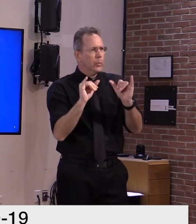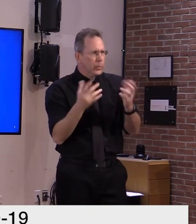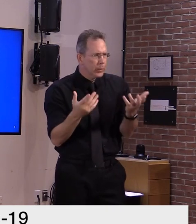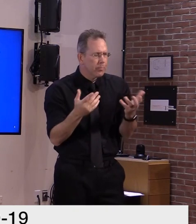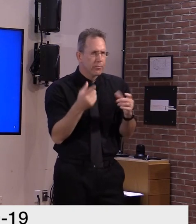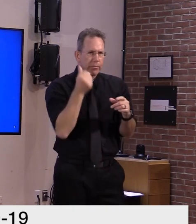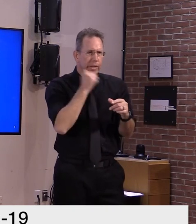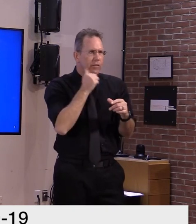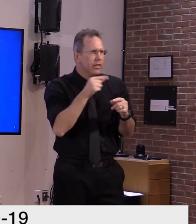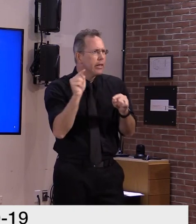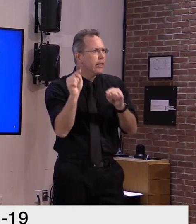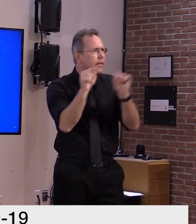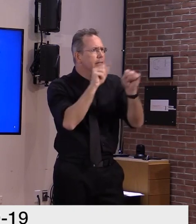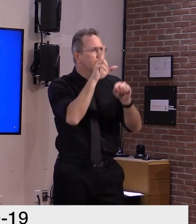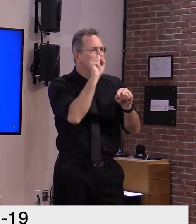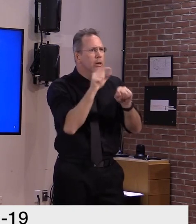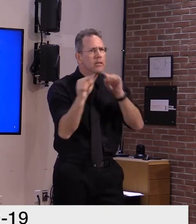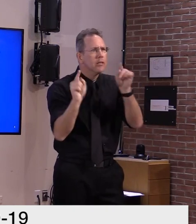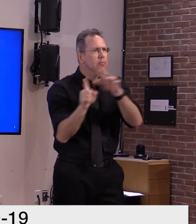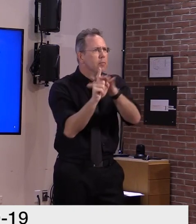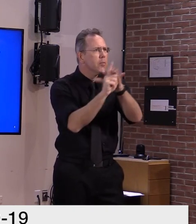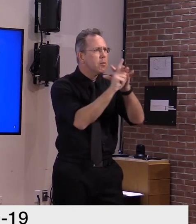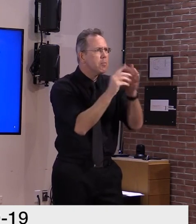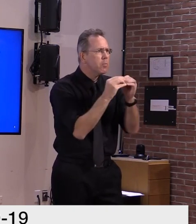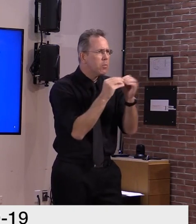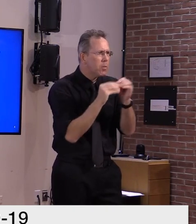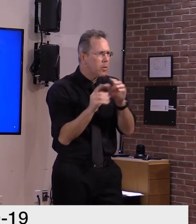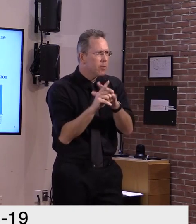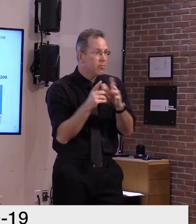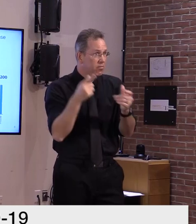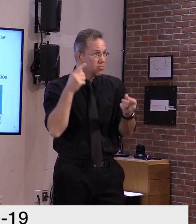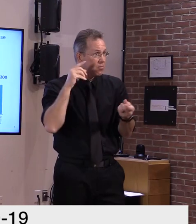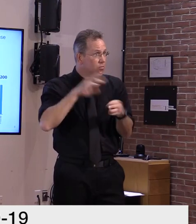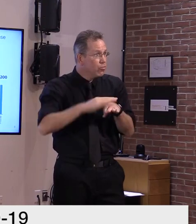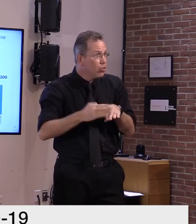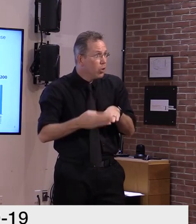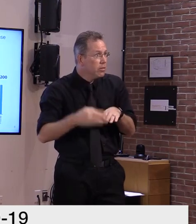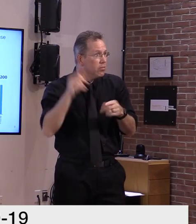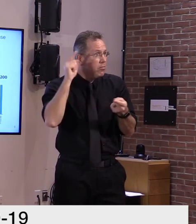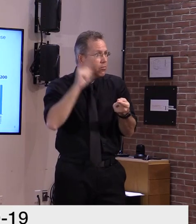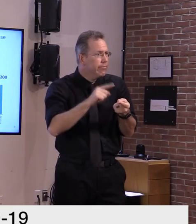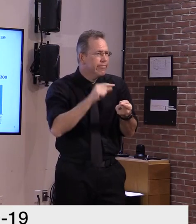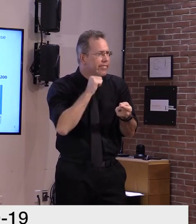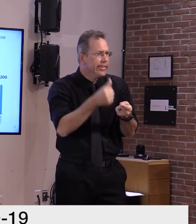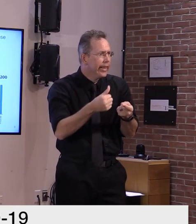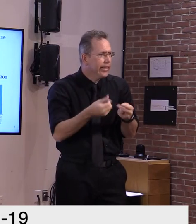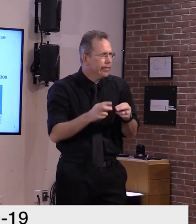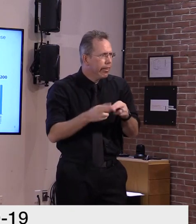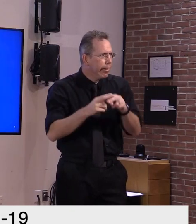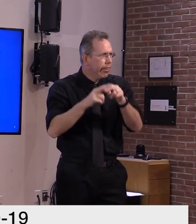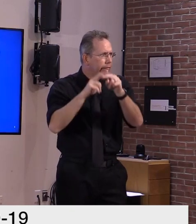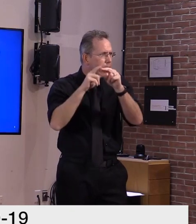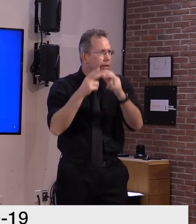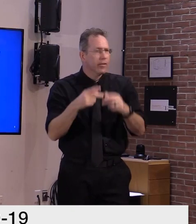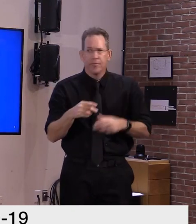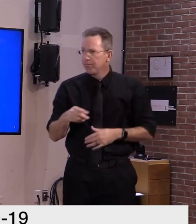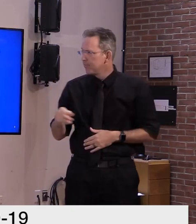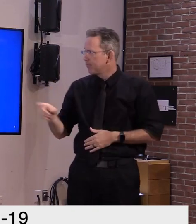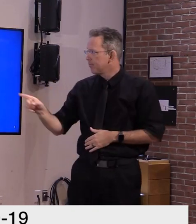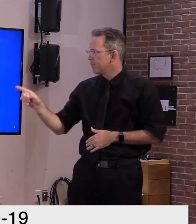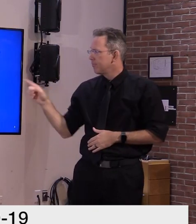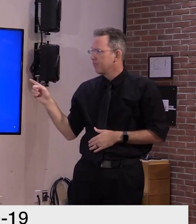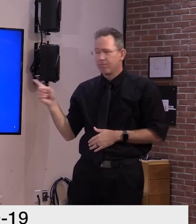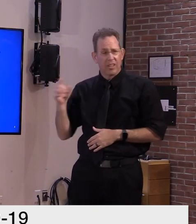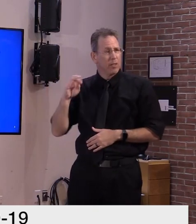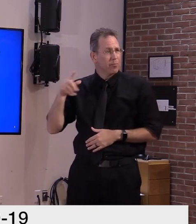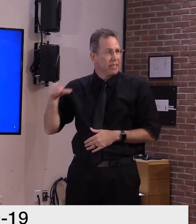any signs at the moment of slowing down. On the next slide, you can see where these cases are spread out across the country. Again,